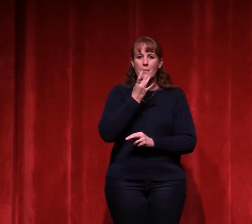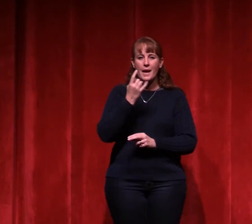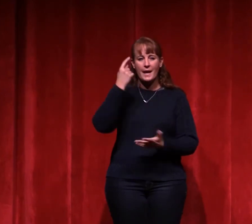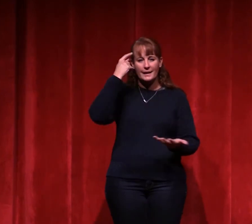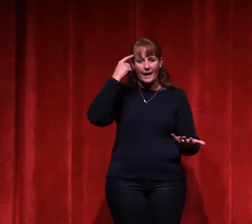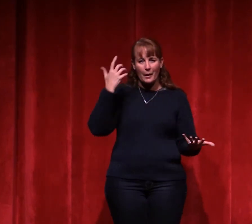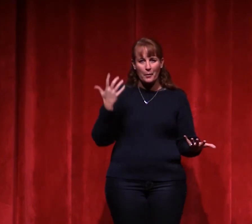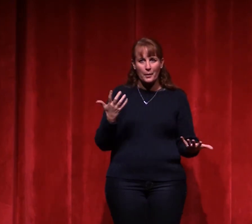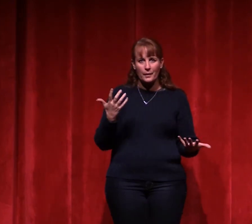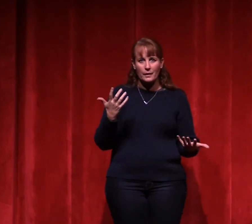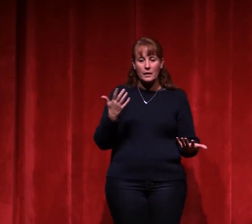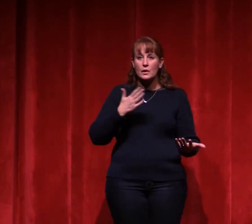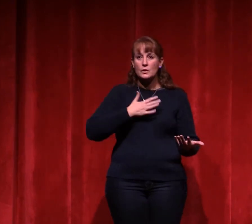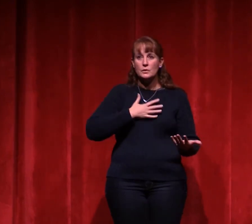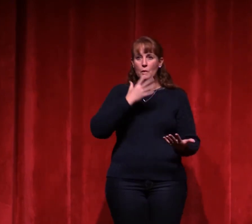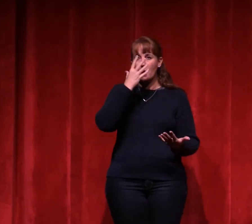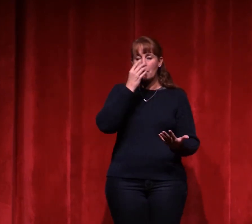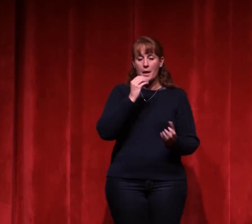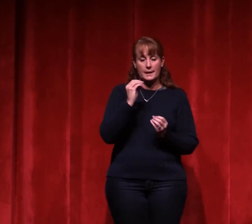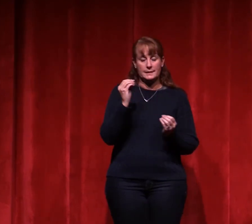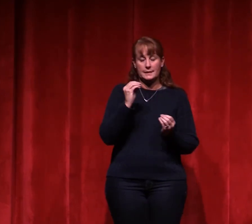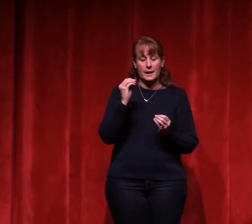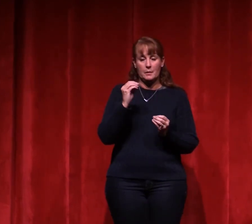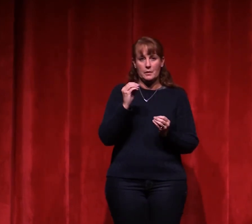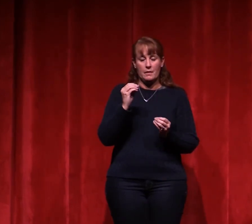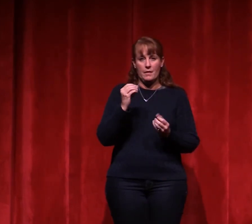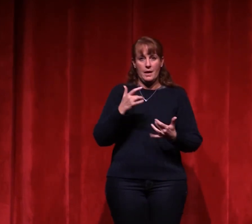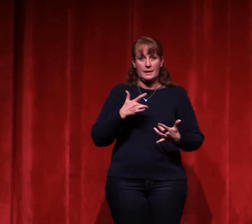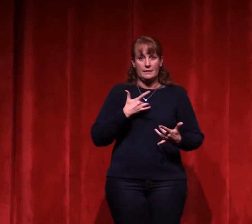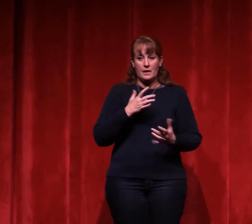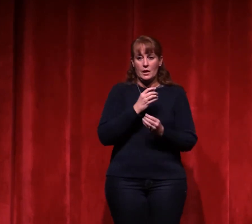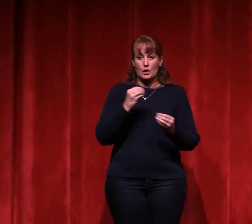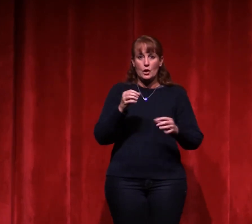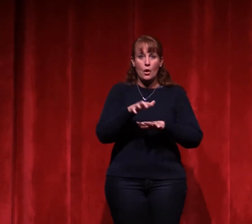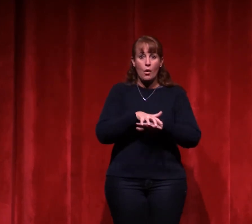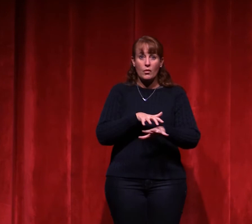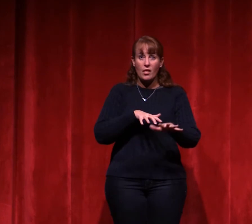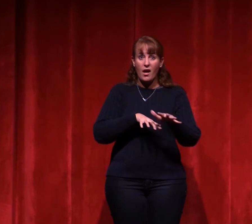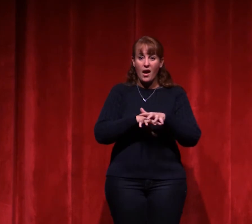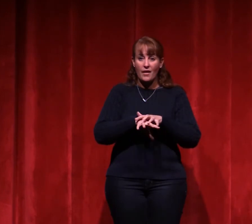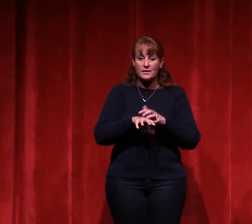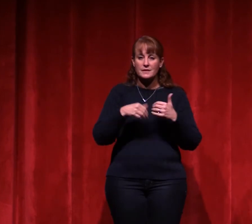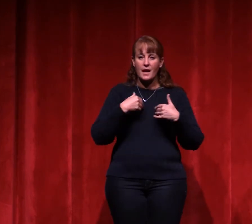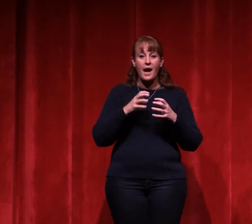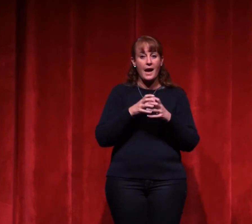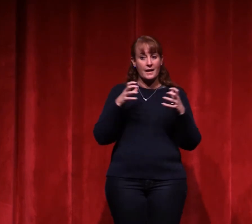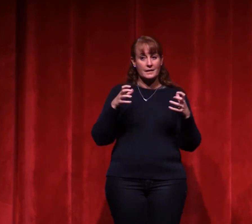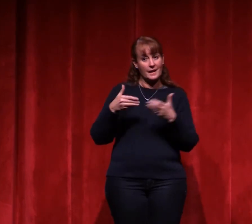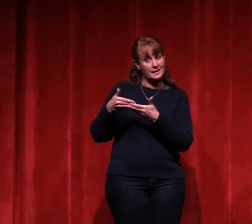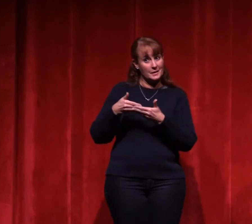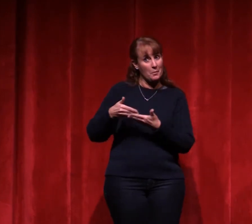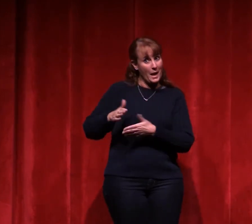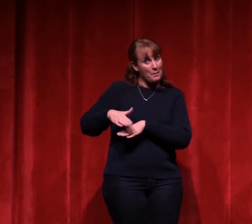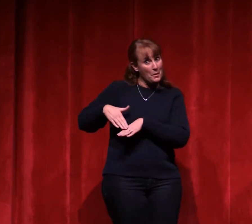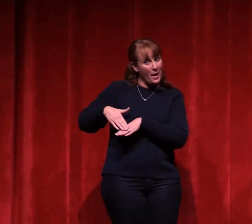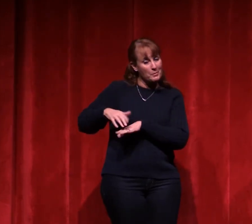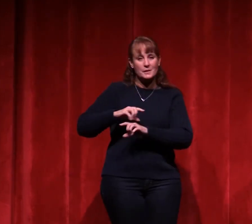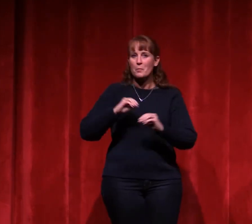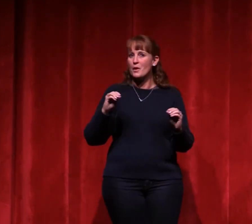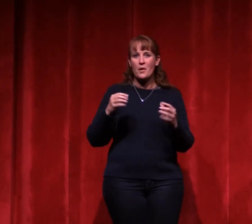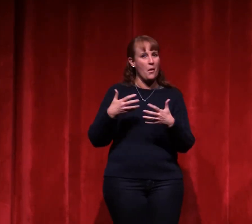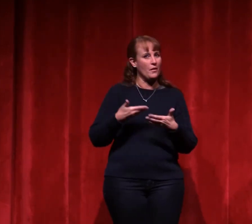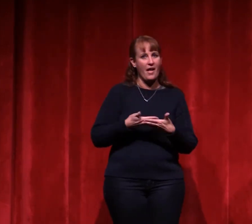headlamp. And in my sleep-deprived state, no gloves. I had tons of baby wipes, but no